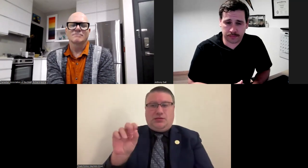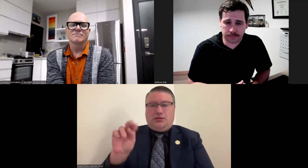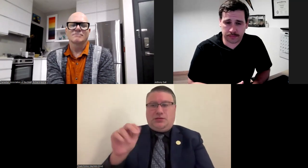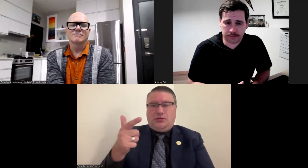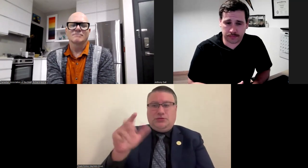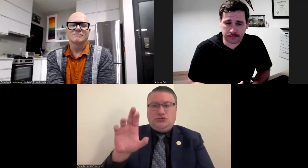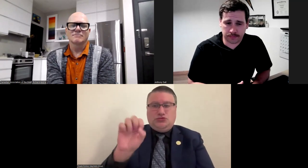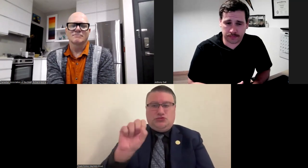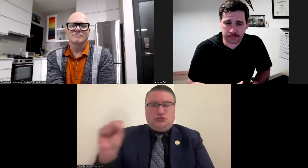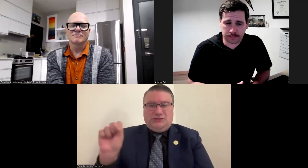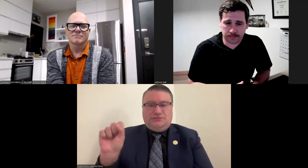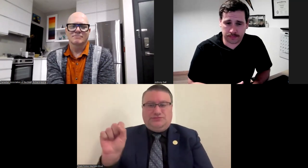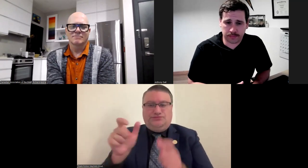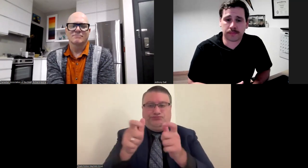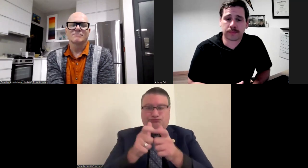Congress that happens every 4 years.